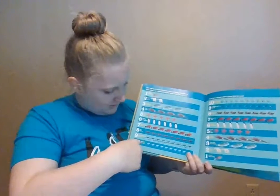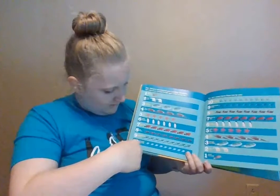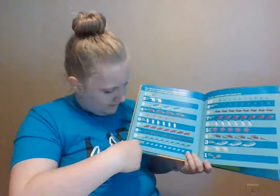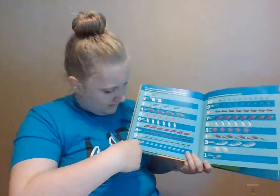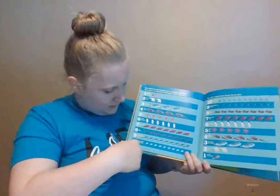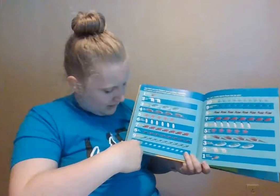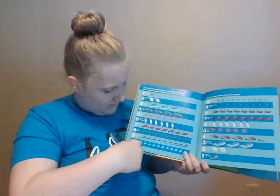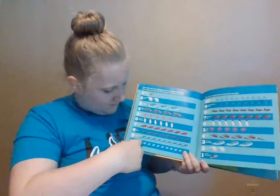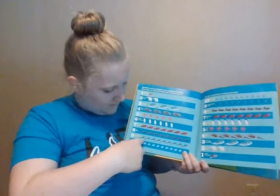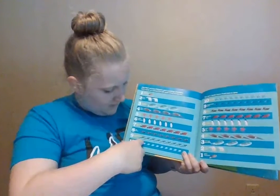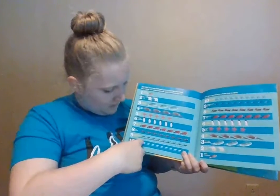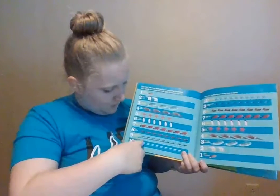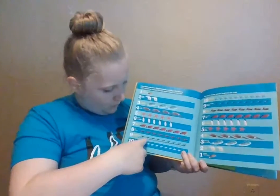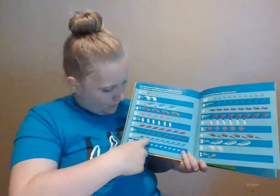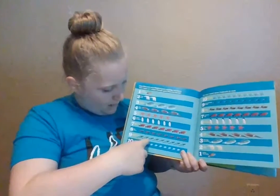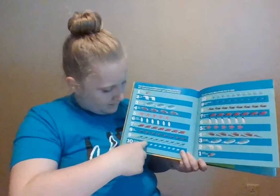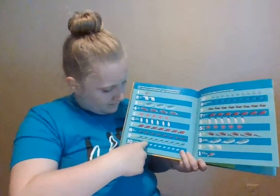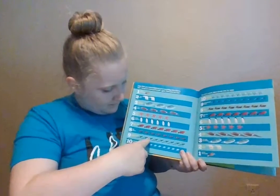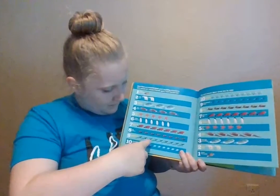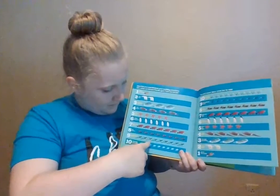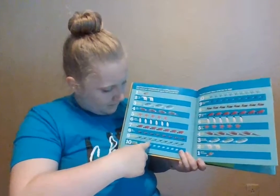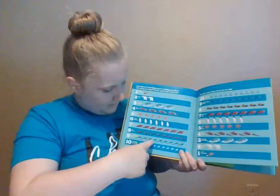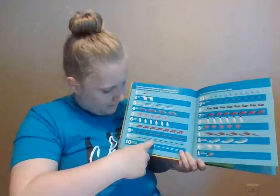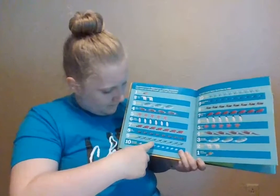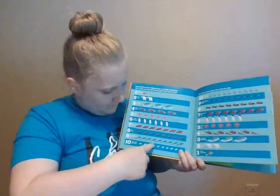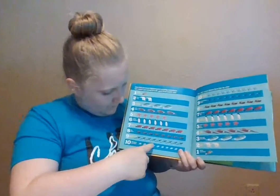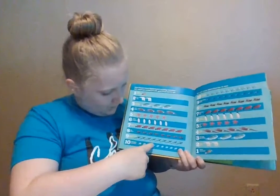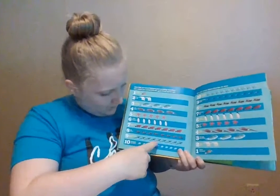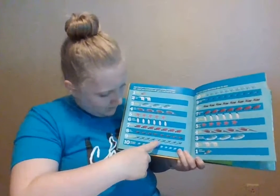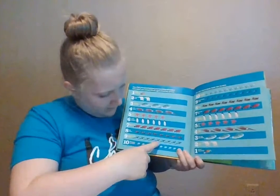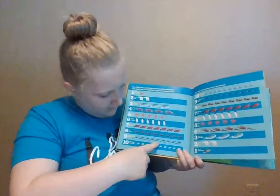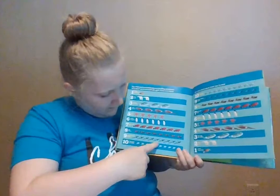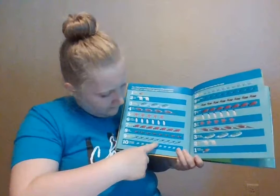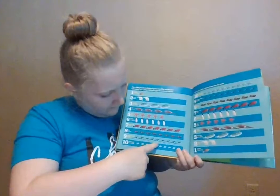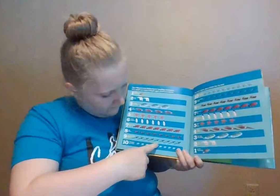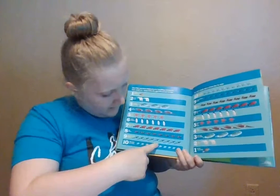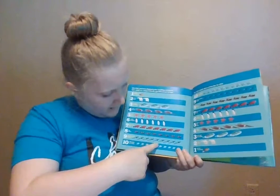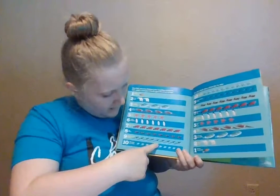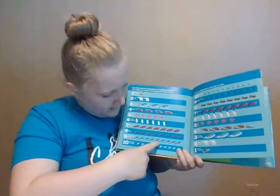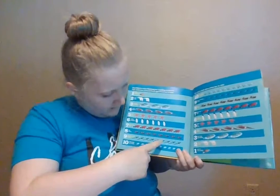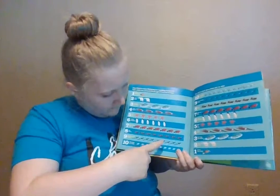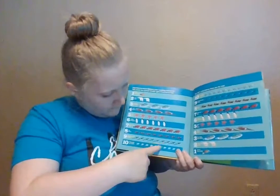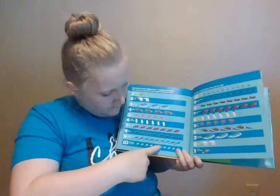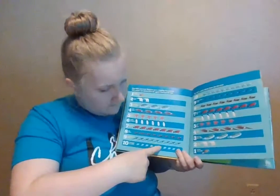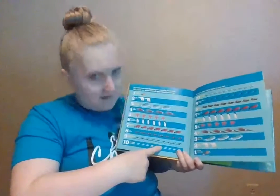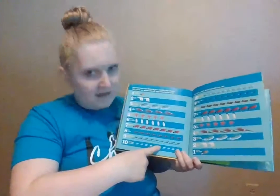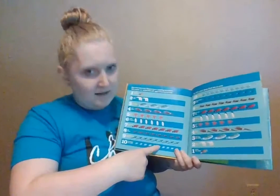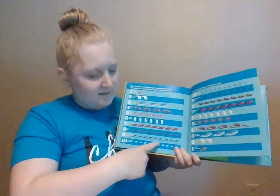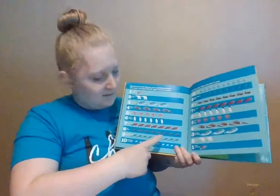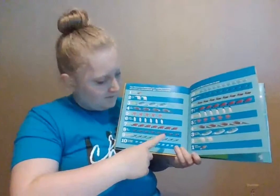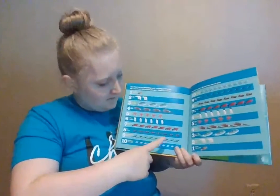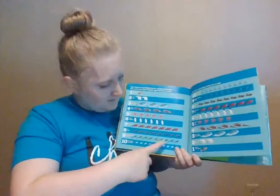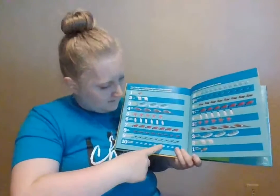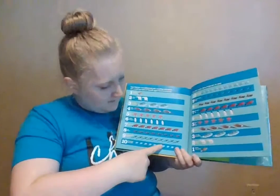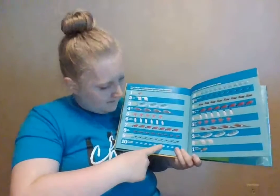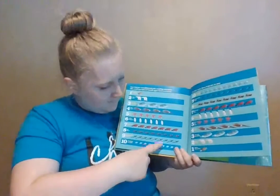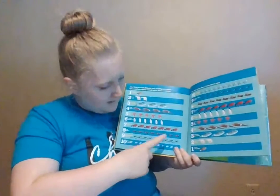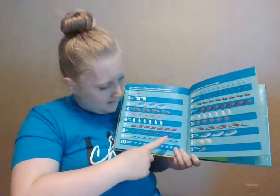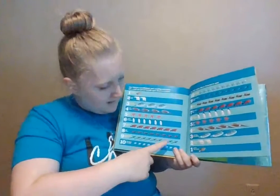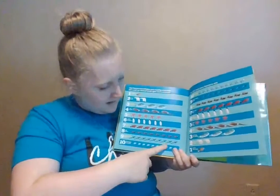sea chub. 1, 2, 3, 4, 5, 6, 7,